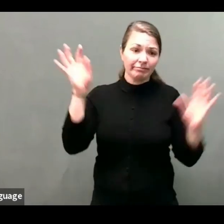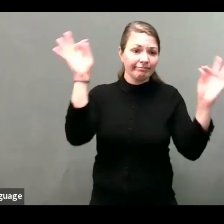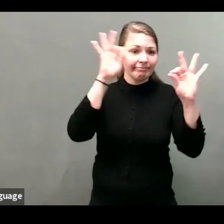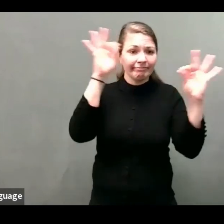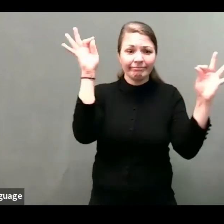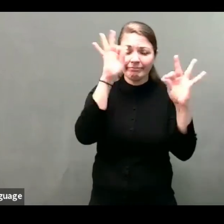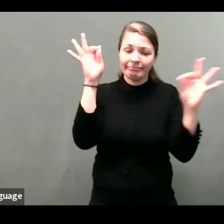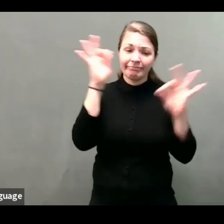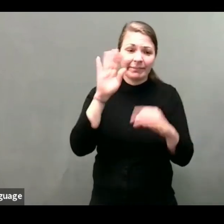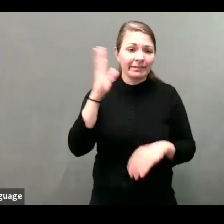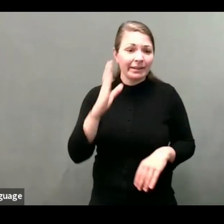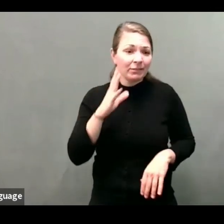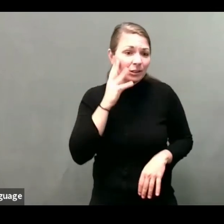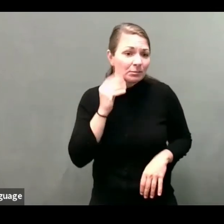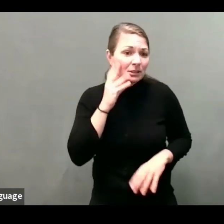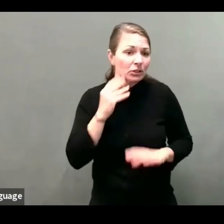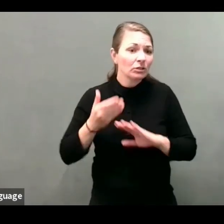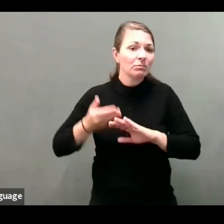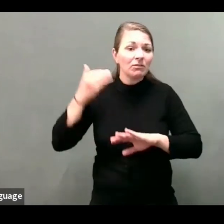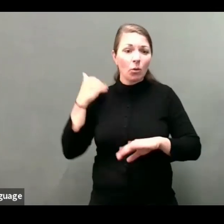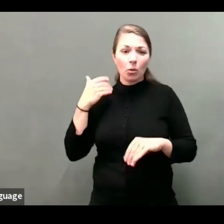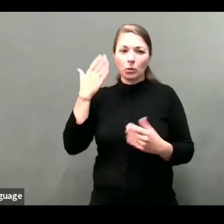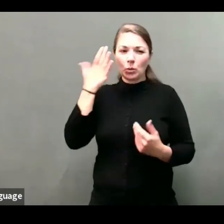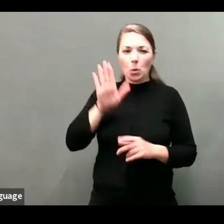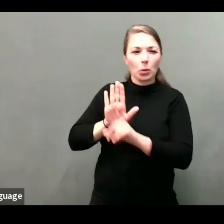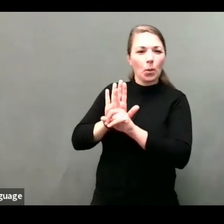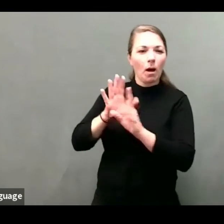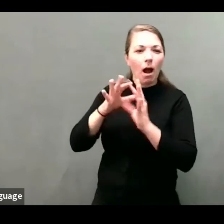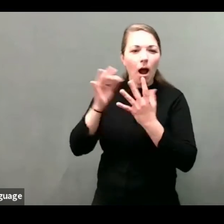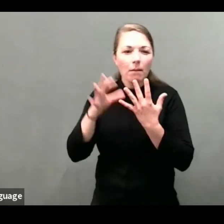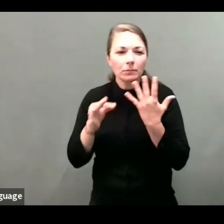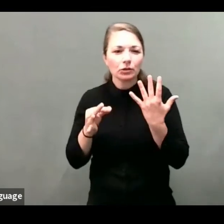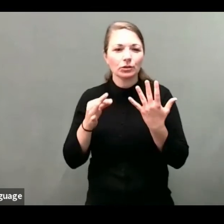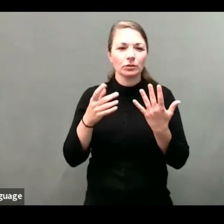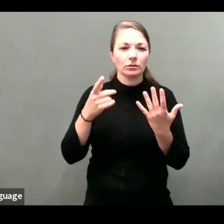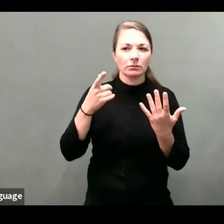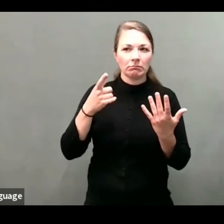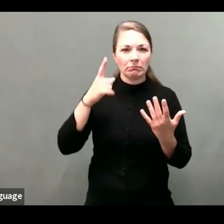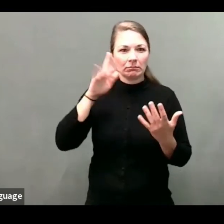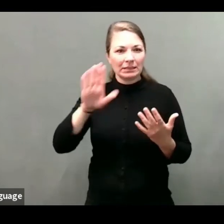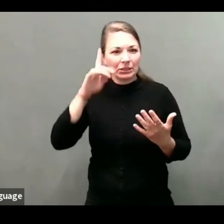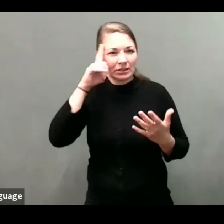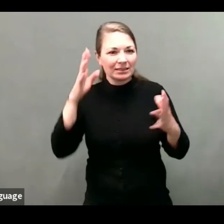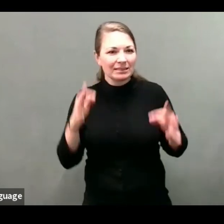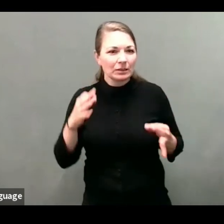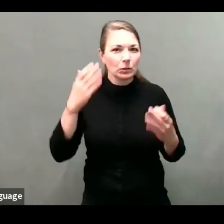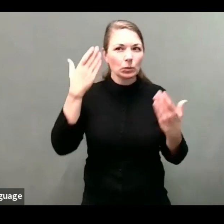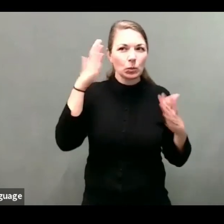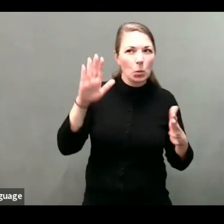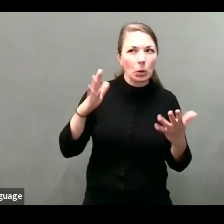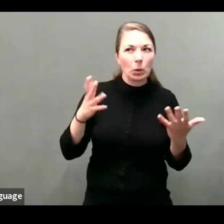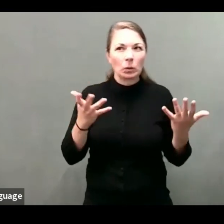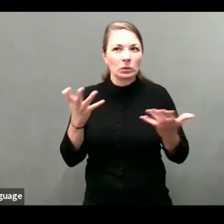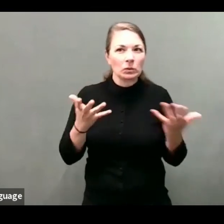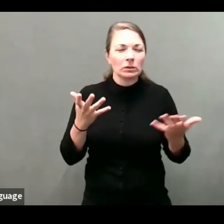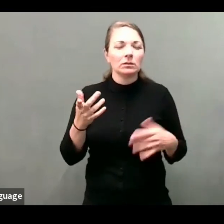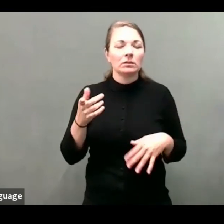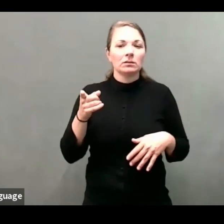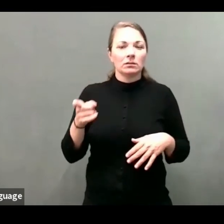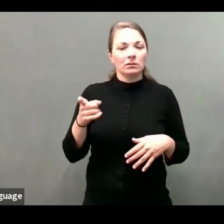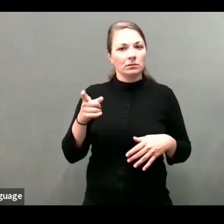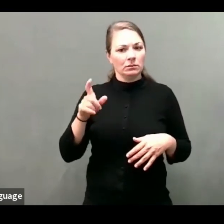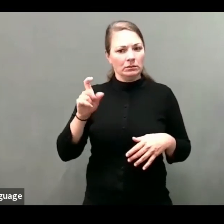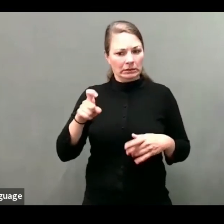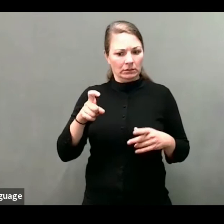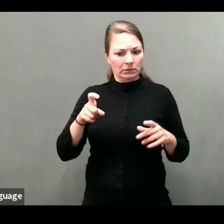what options are available to them. And many will come in with concerns about having their autonomy and their ability